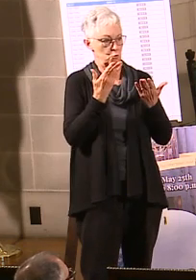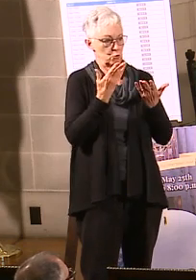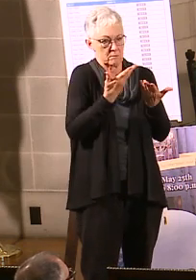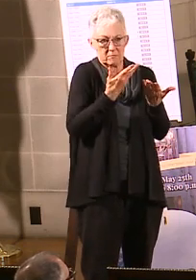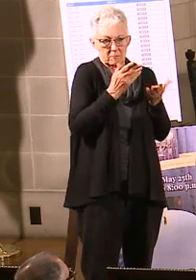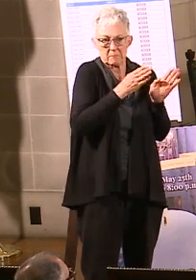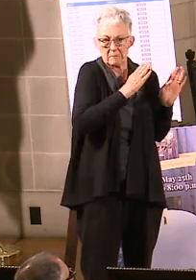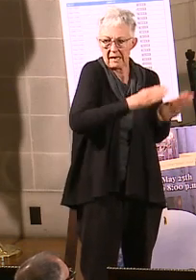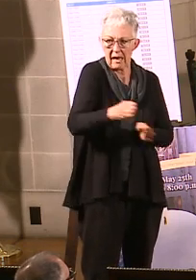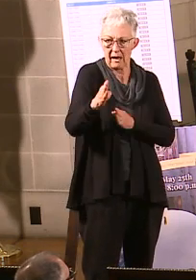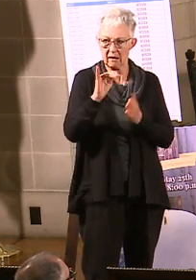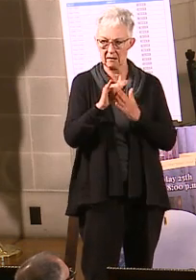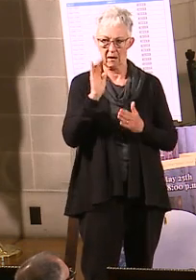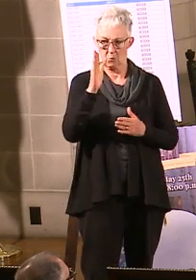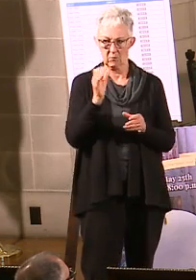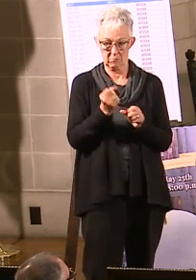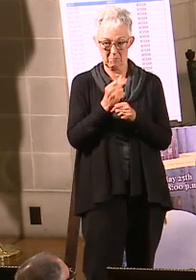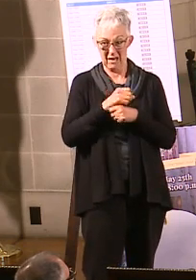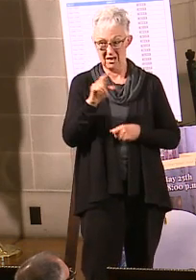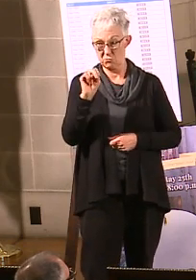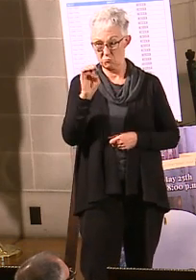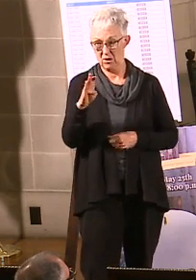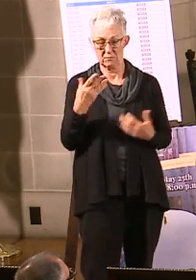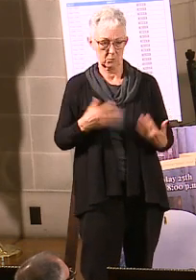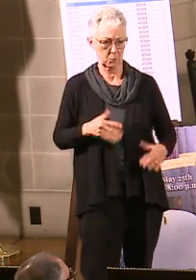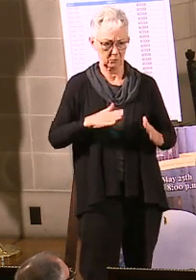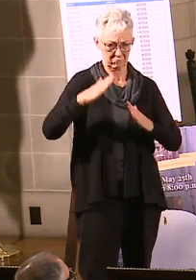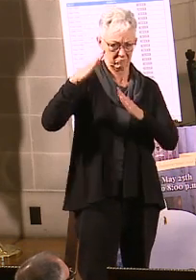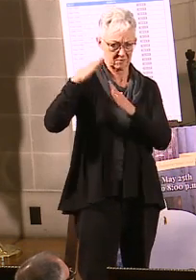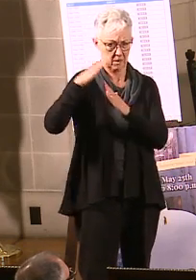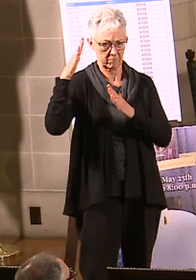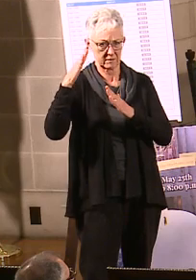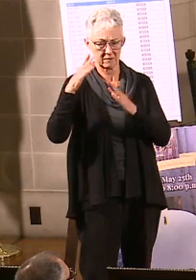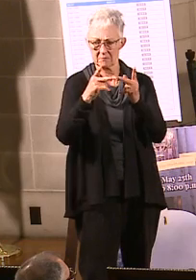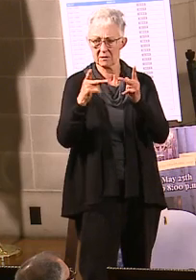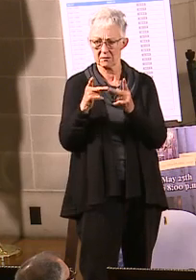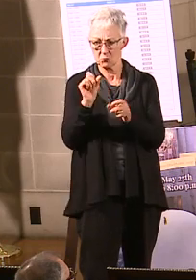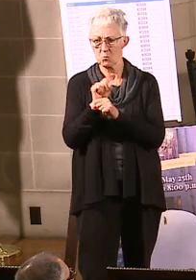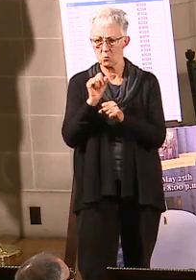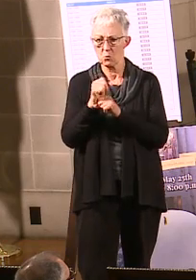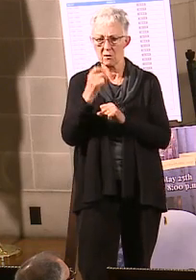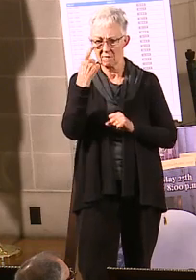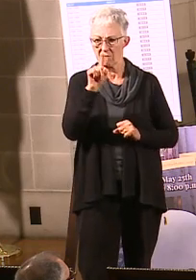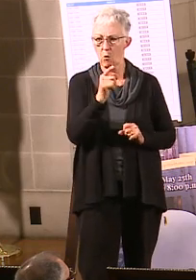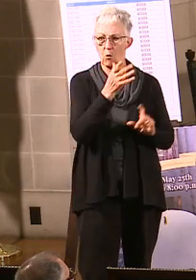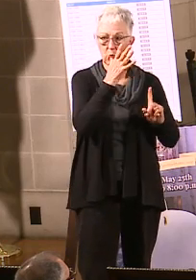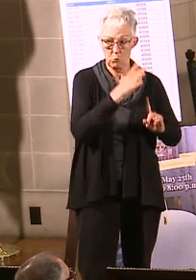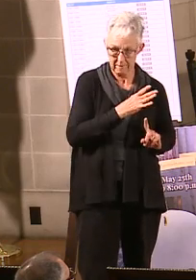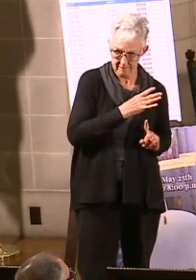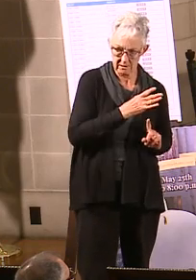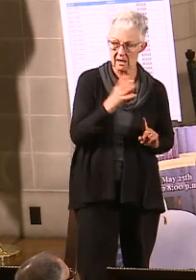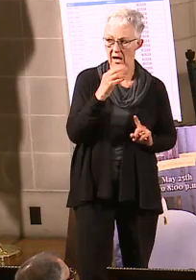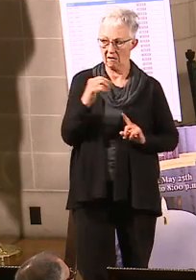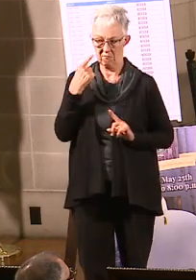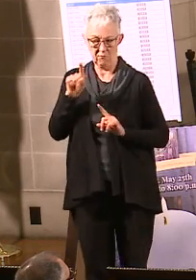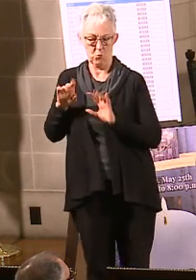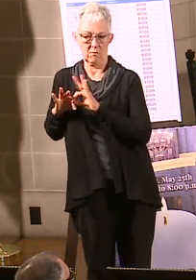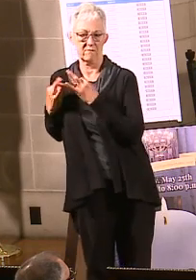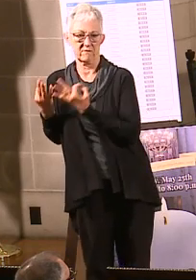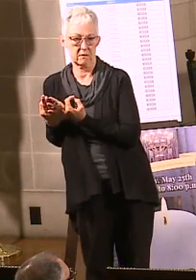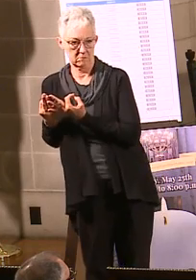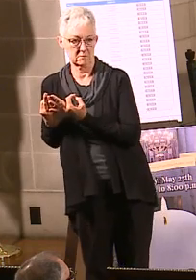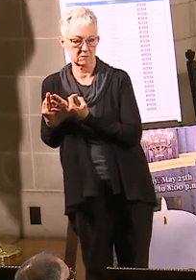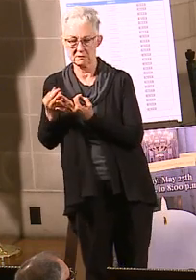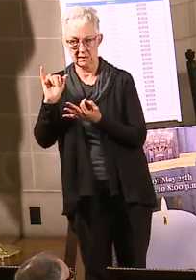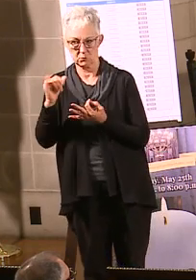a foremost employer for women and for families. And that's been a priority of this administration, as the governor